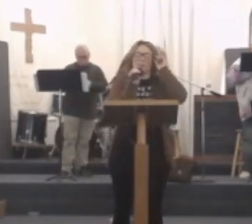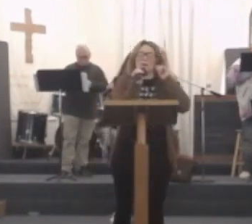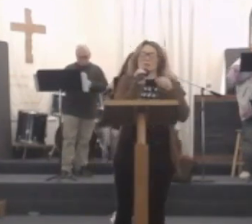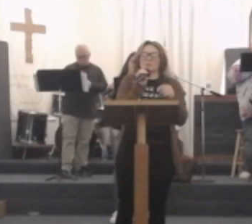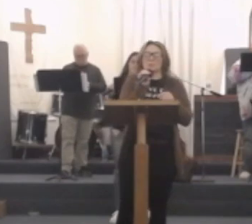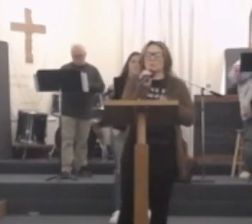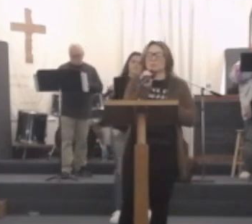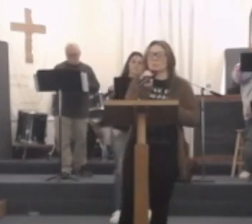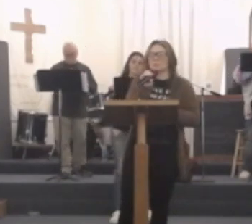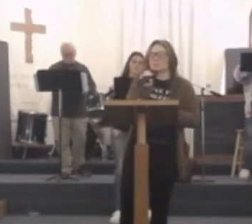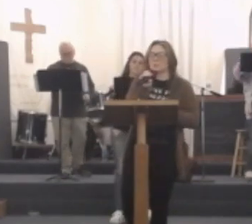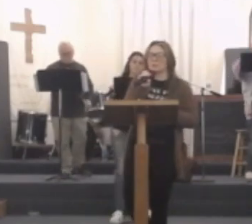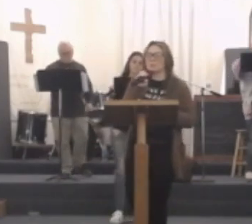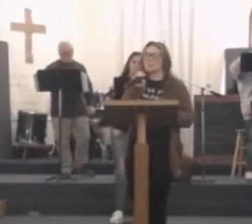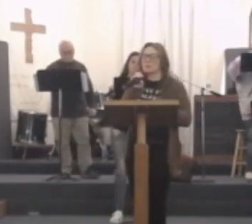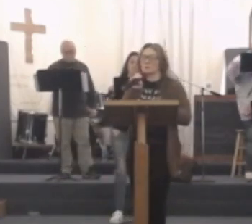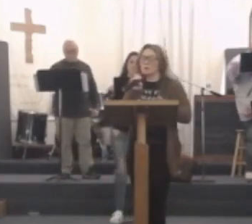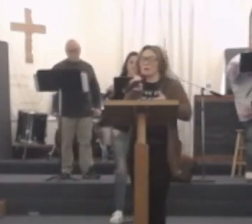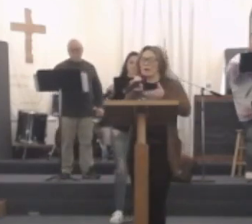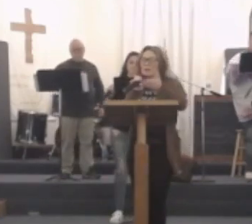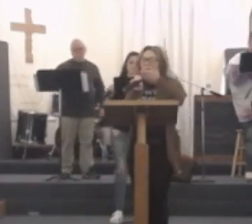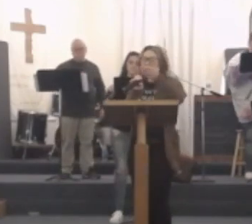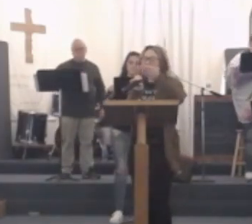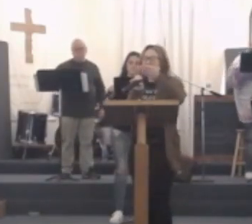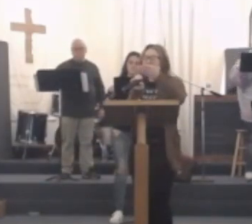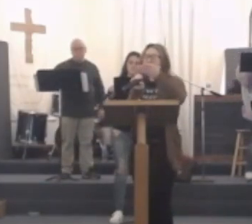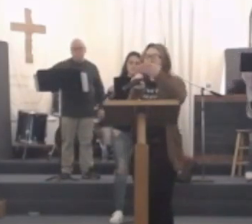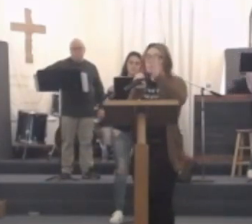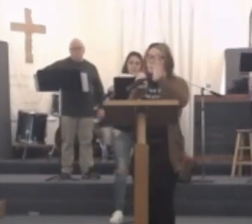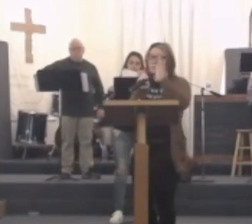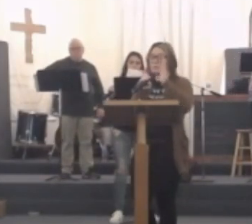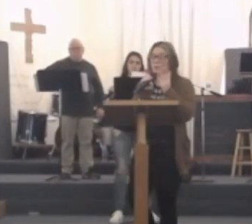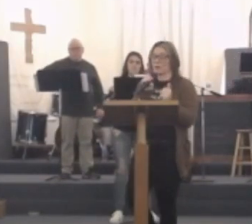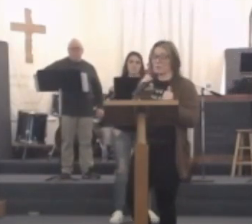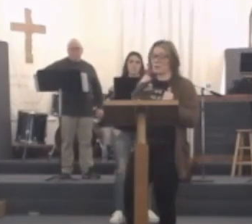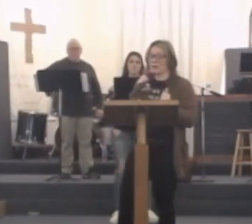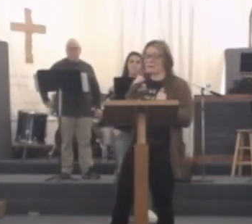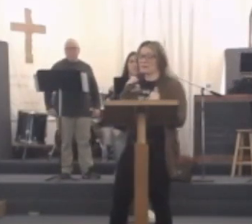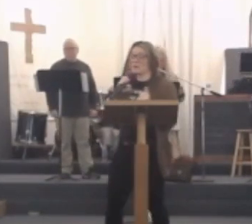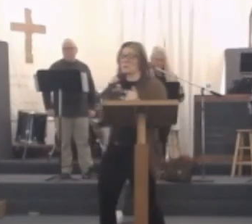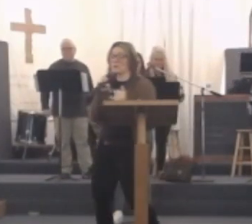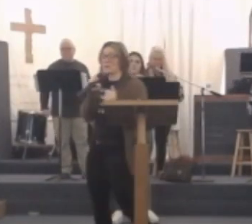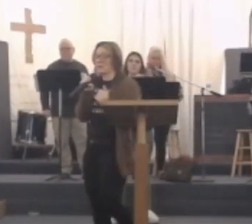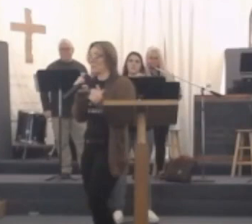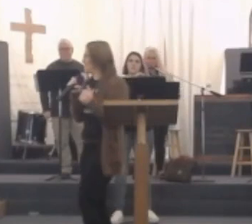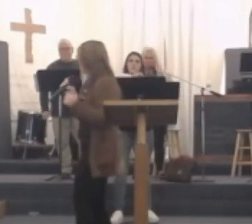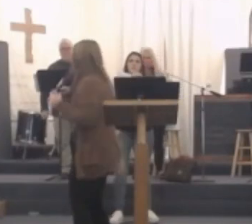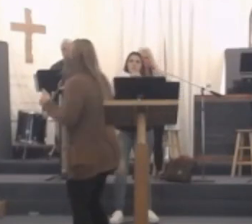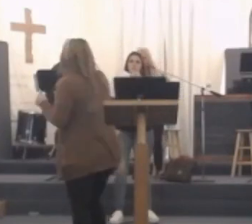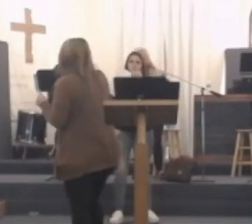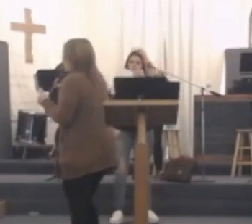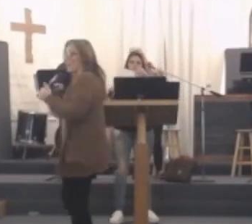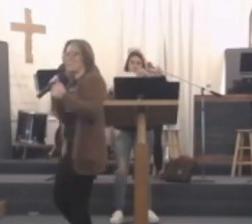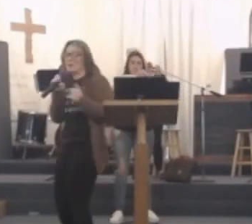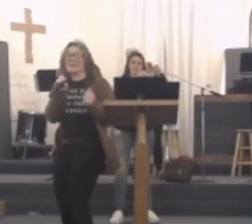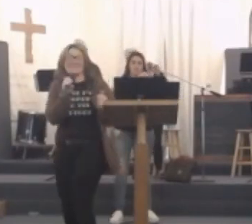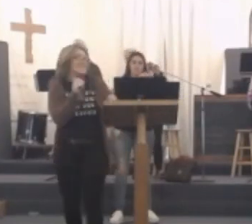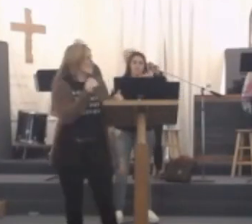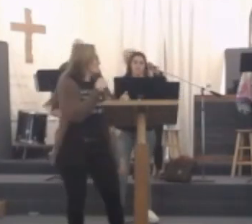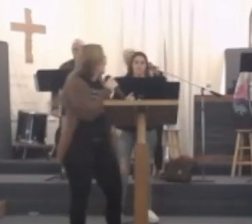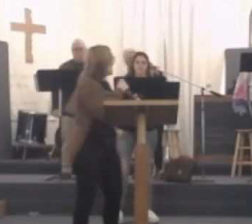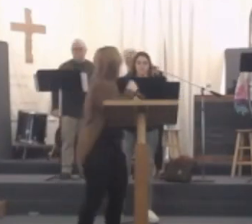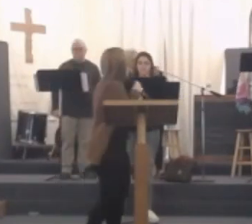If you guys could please be seated, we will have, oh, we're going to pray. Okay, we're going to